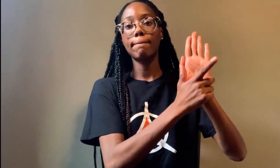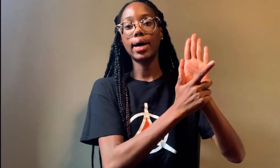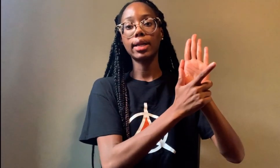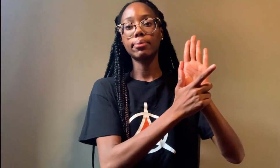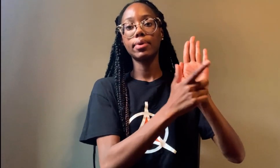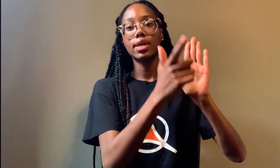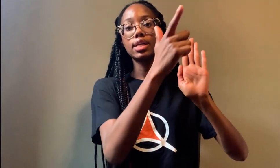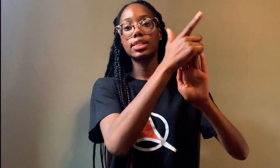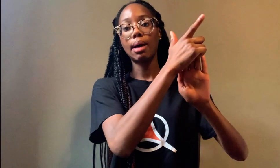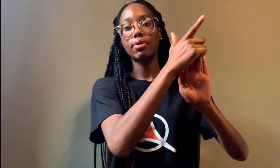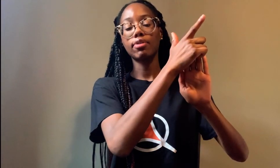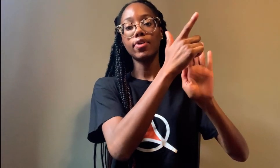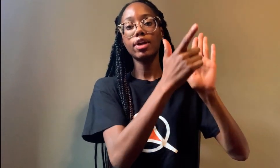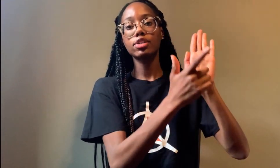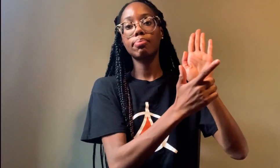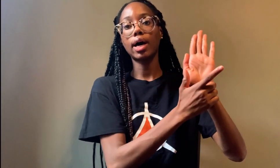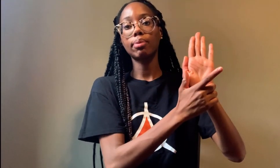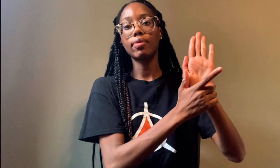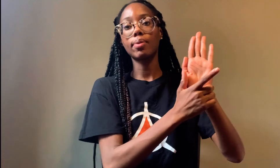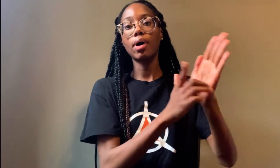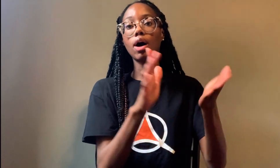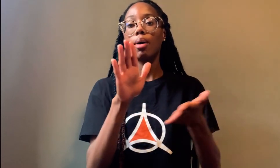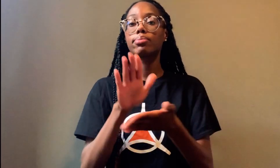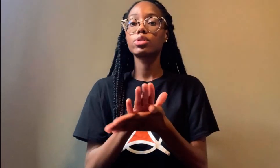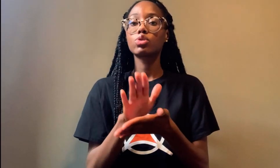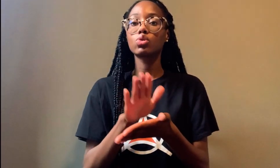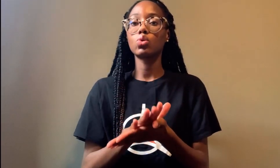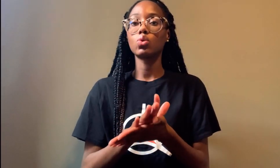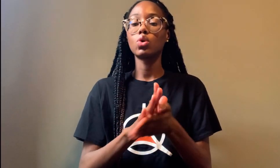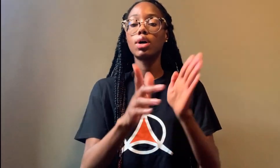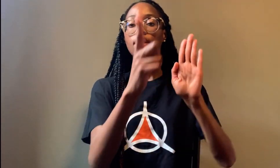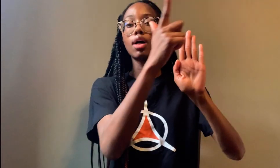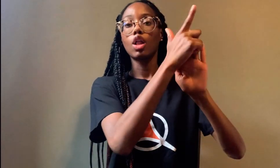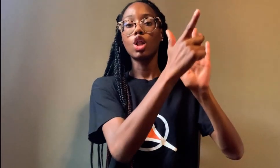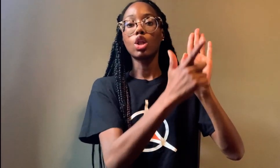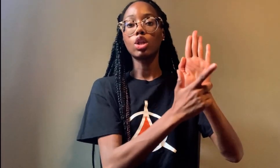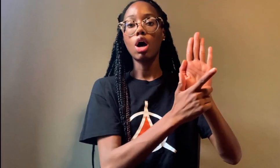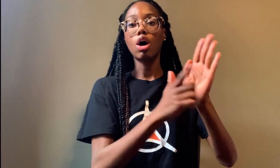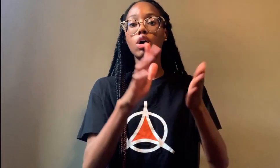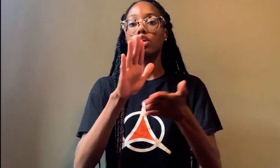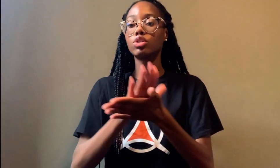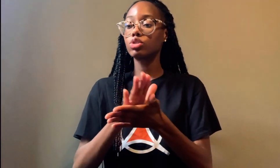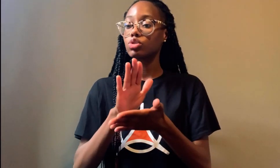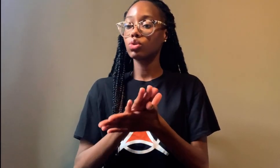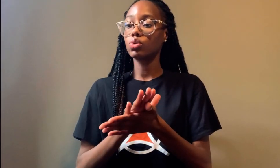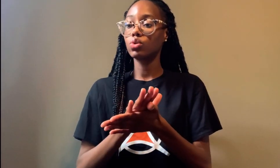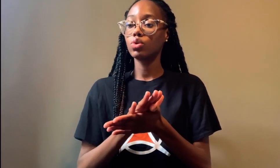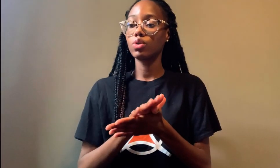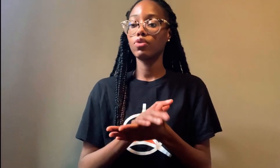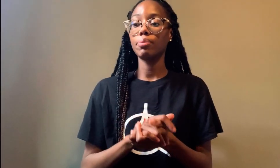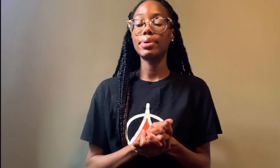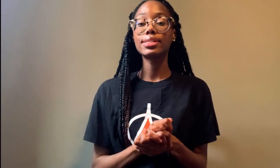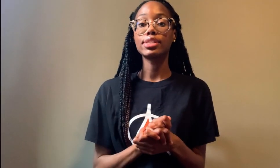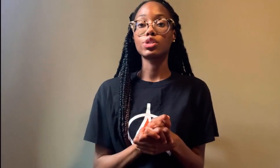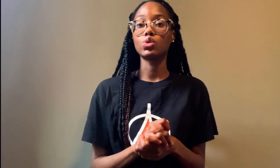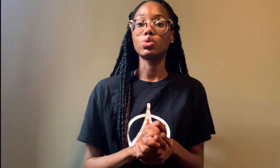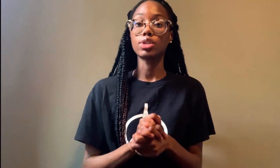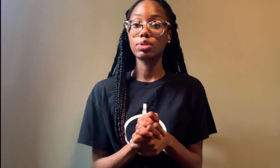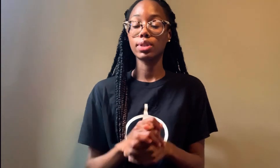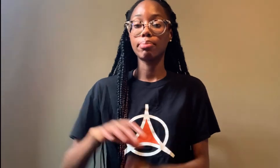bottom. Top of the fingers, bottom of the palm, school. Law, school. For business school, starts with a B,